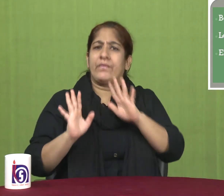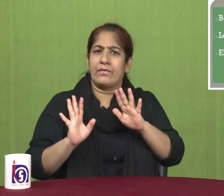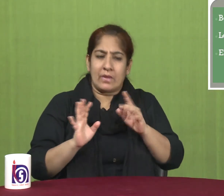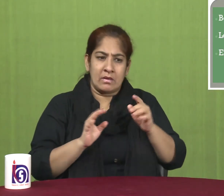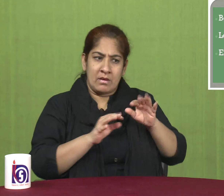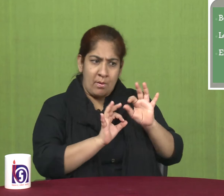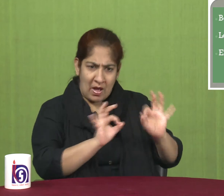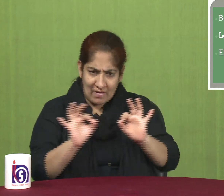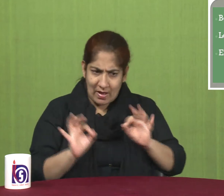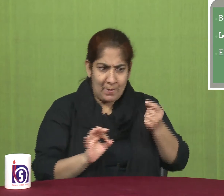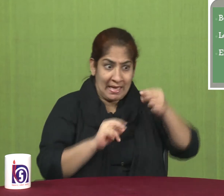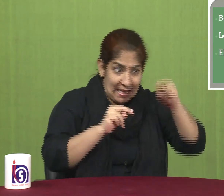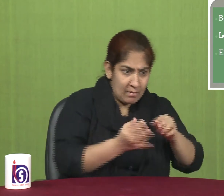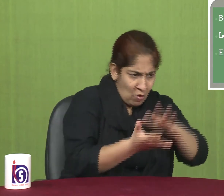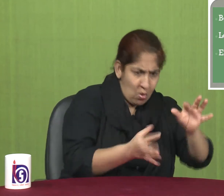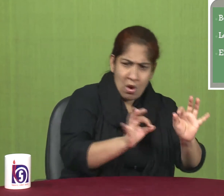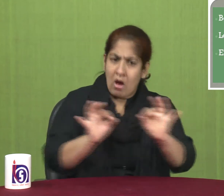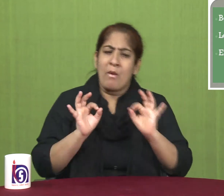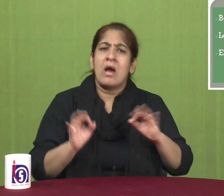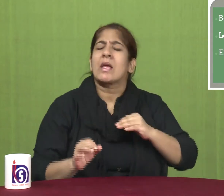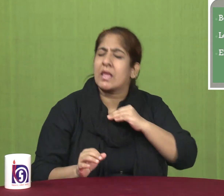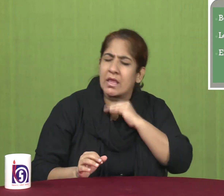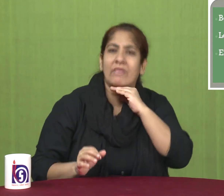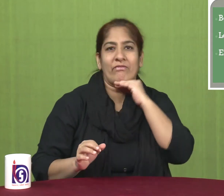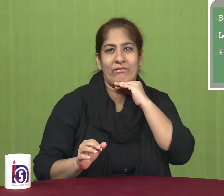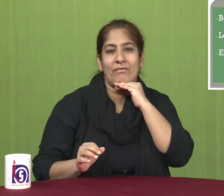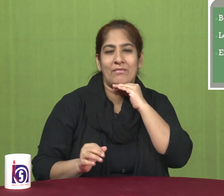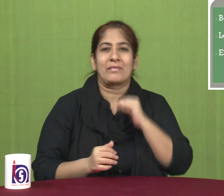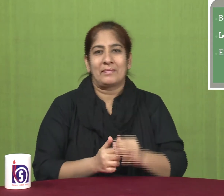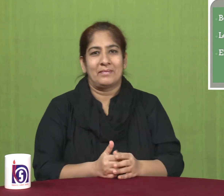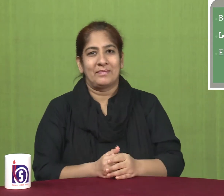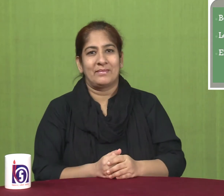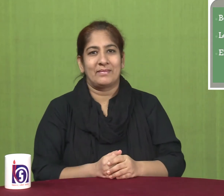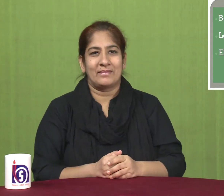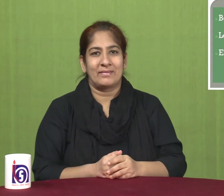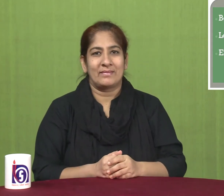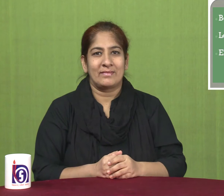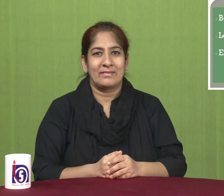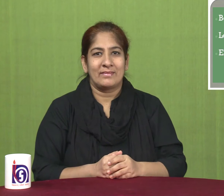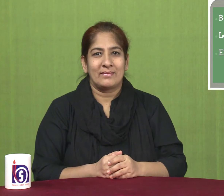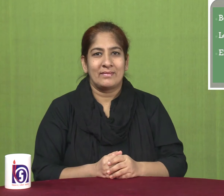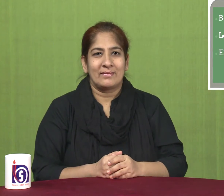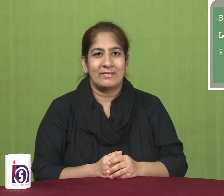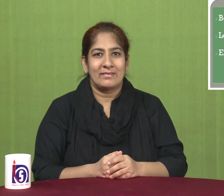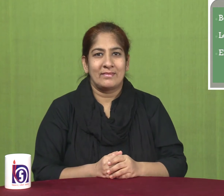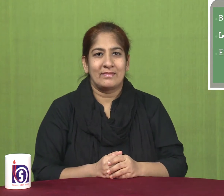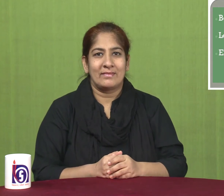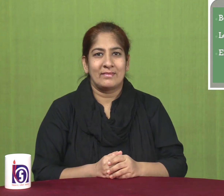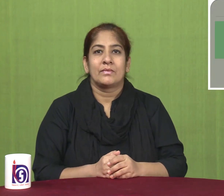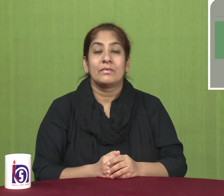liquidity, that you have sufficient funds or sufficient amount of financial requirements.